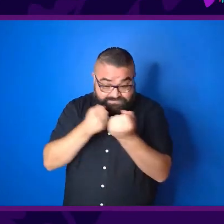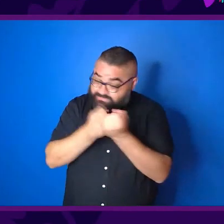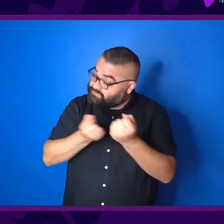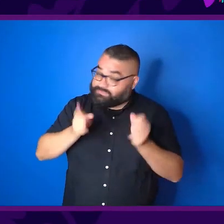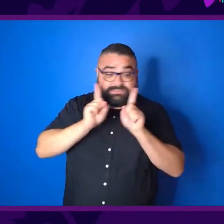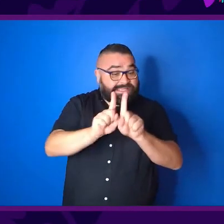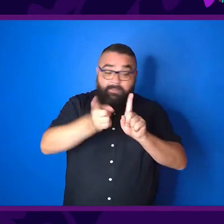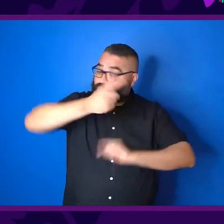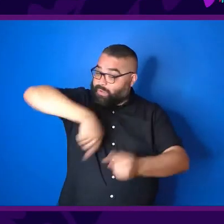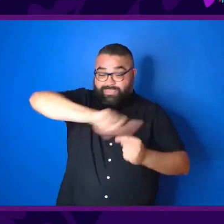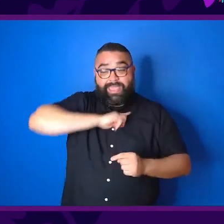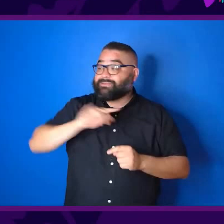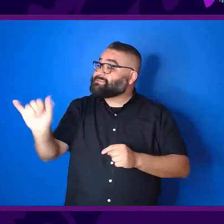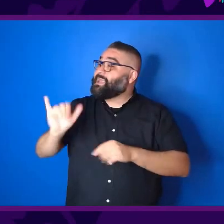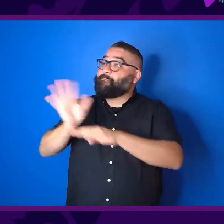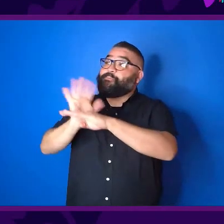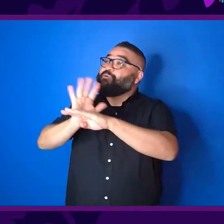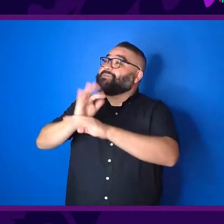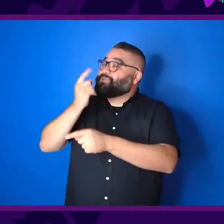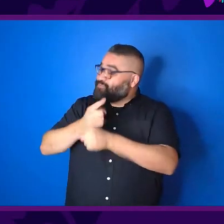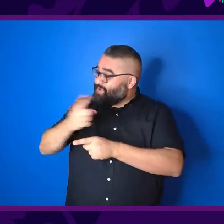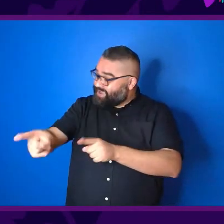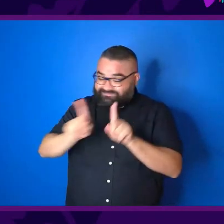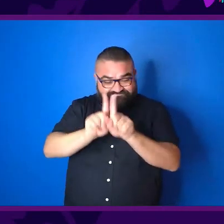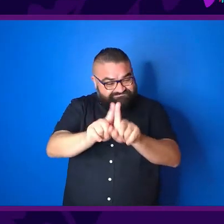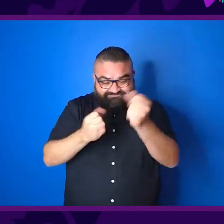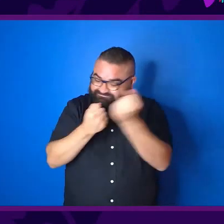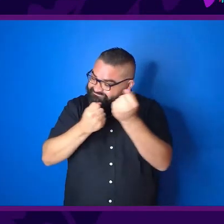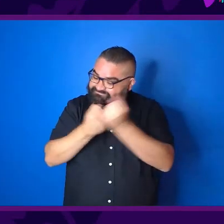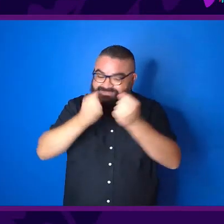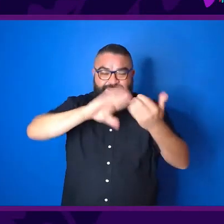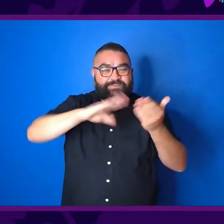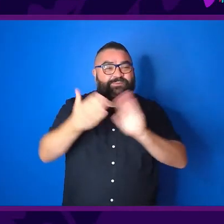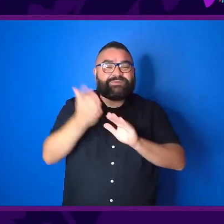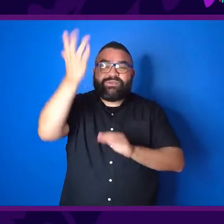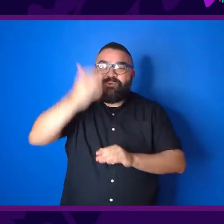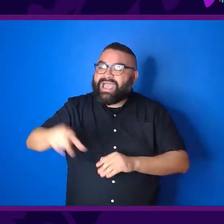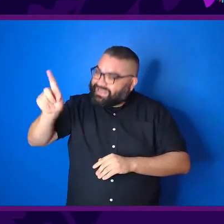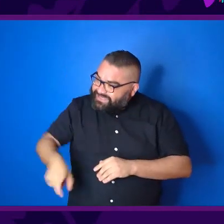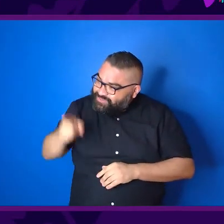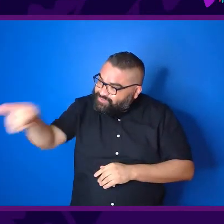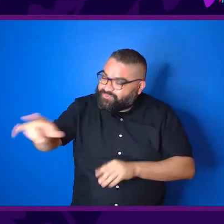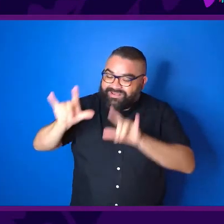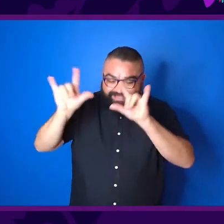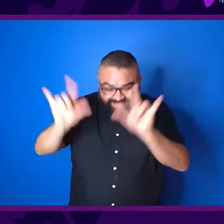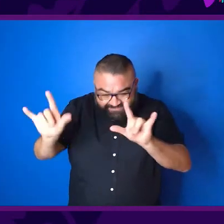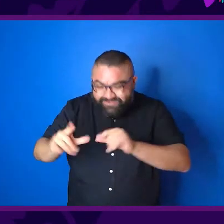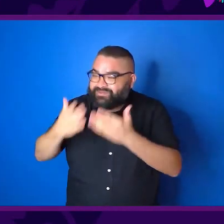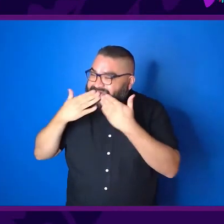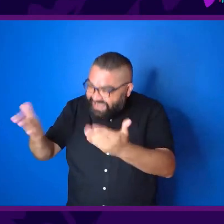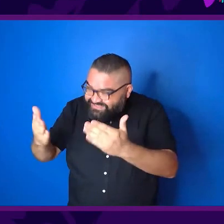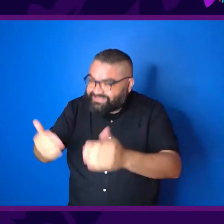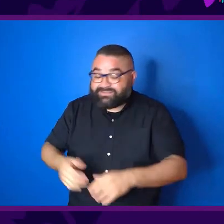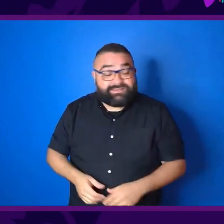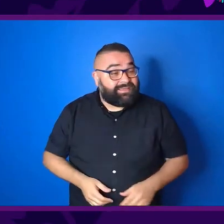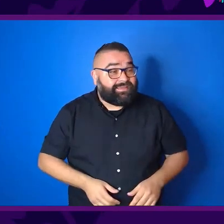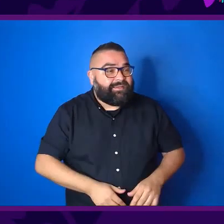and deliver, keep standing there with our community, because we need you and we love you. Muchas gracias. Thank you. Por vida.